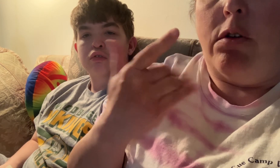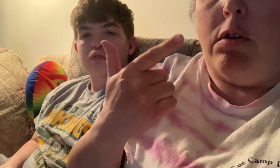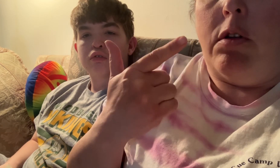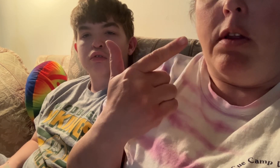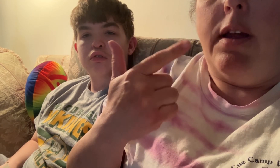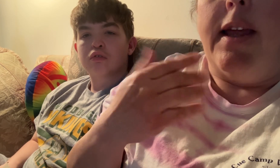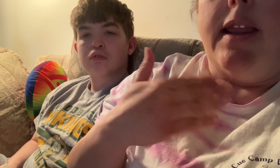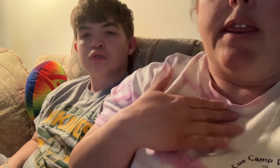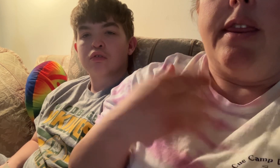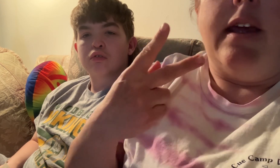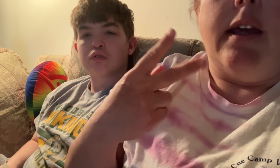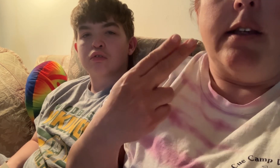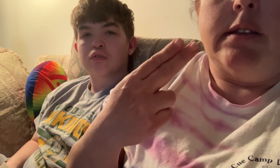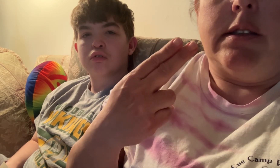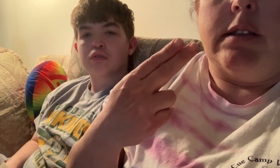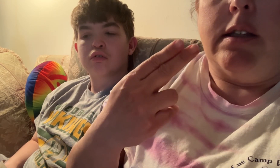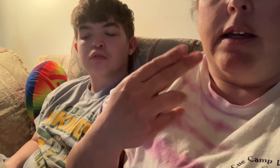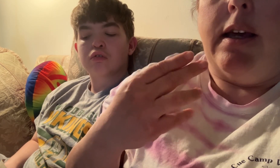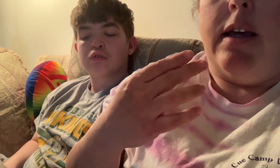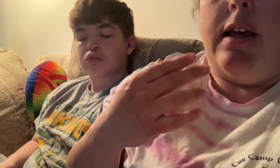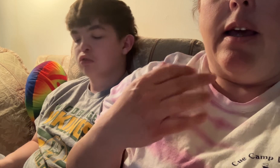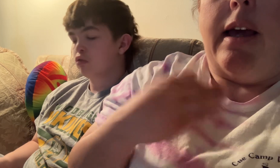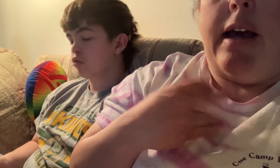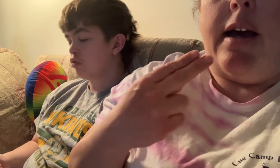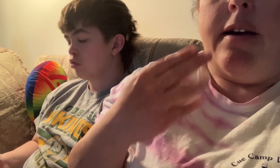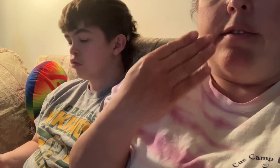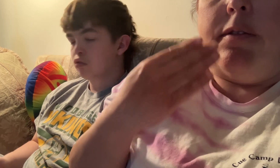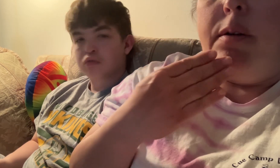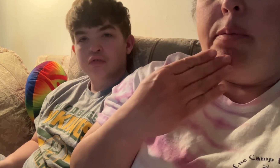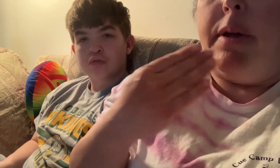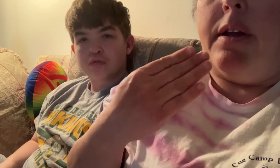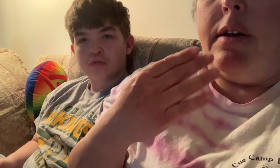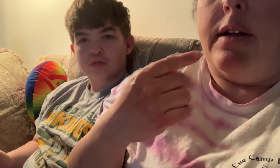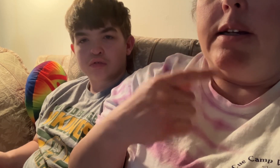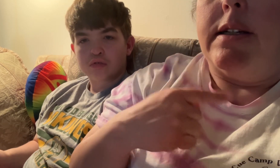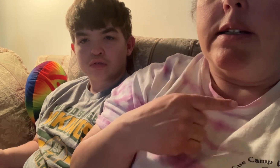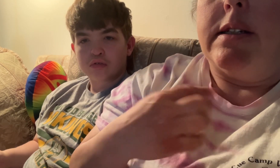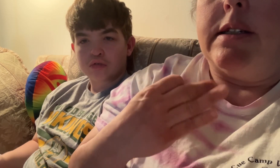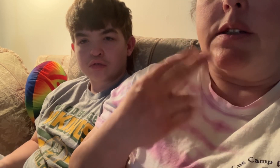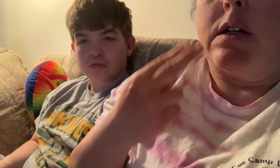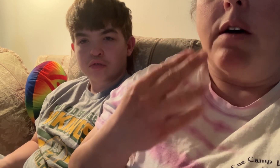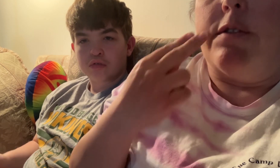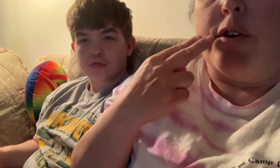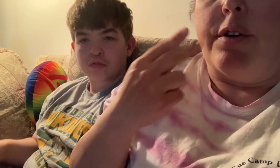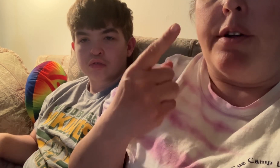wonderful things have been discovered.